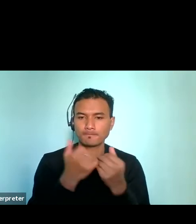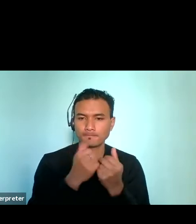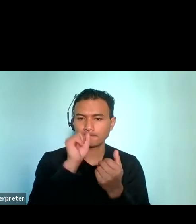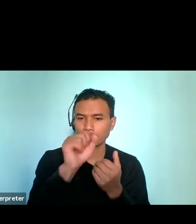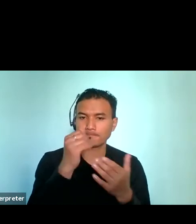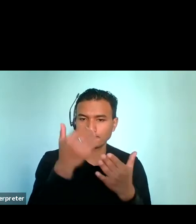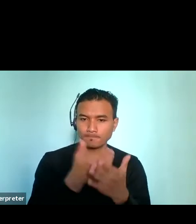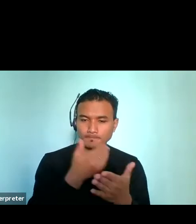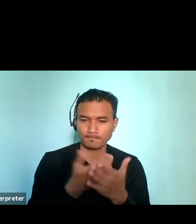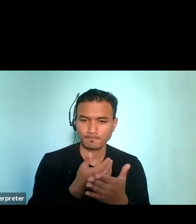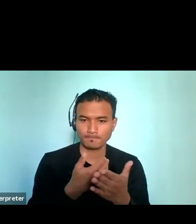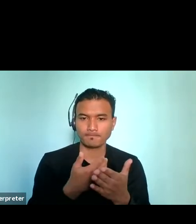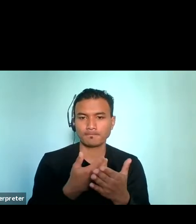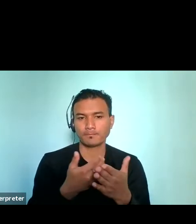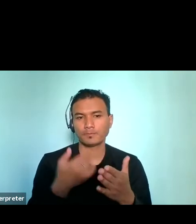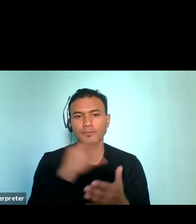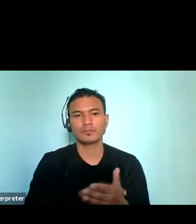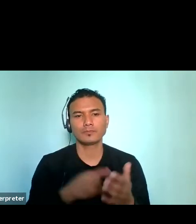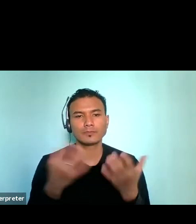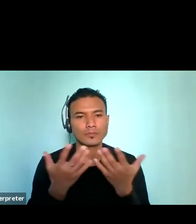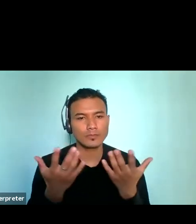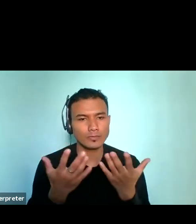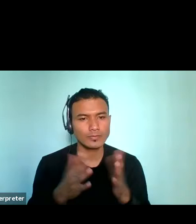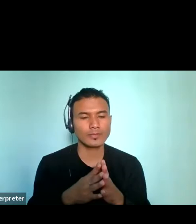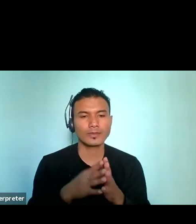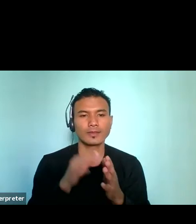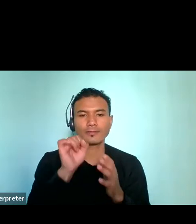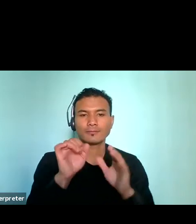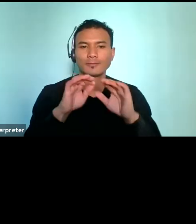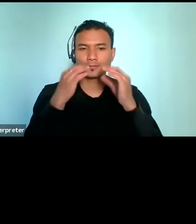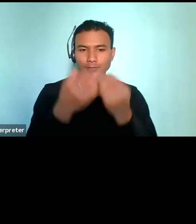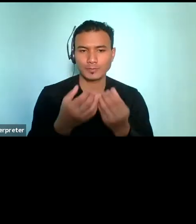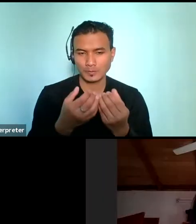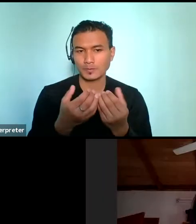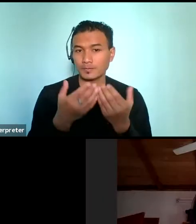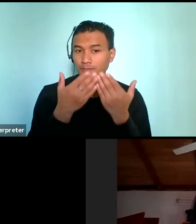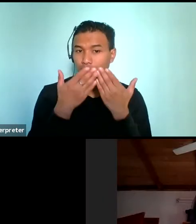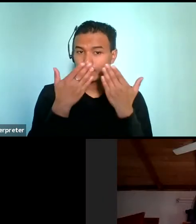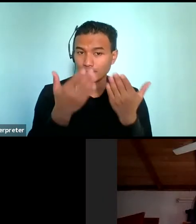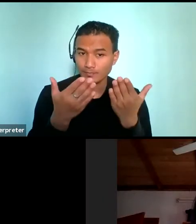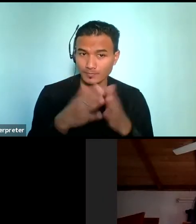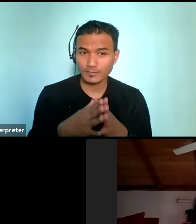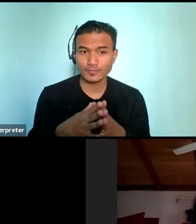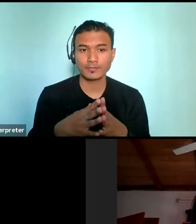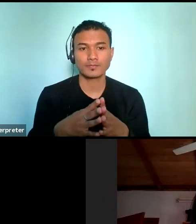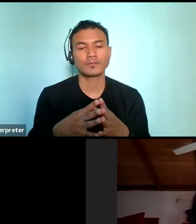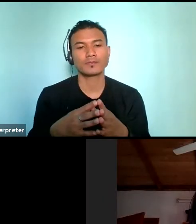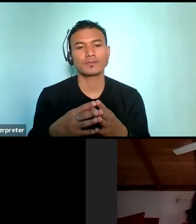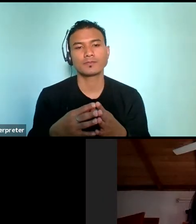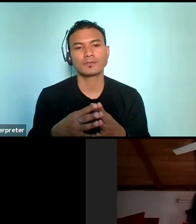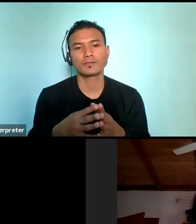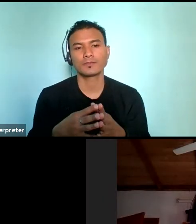organization and benefit your community? The floor is yours, Krishna. Thank you very much.